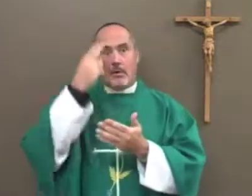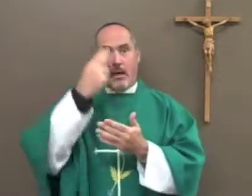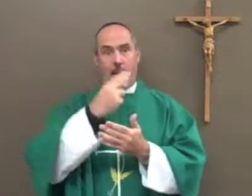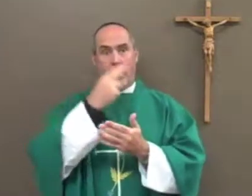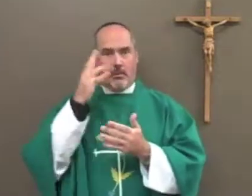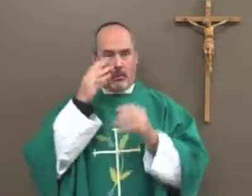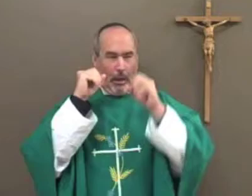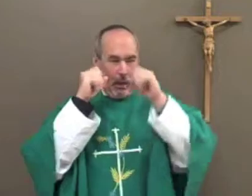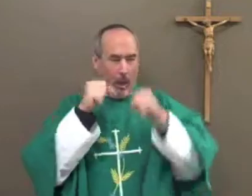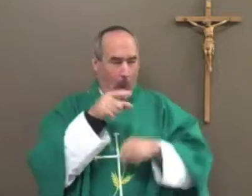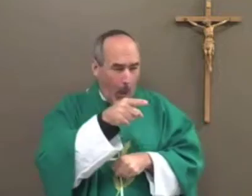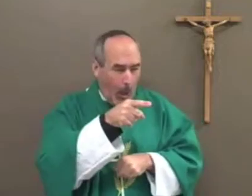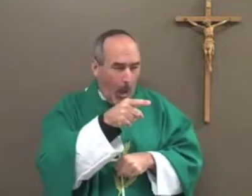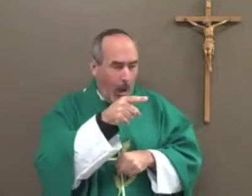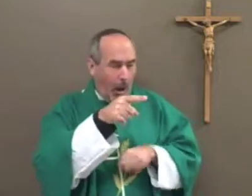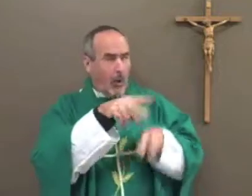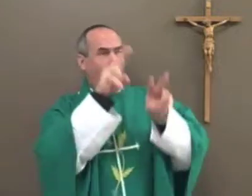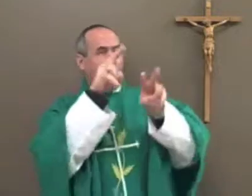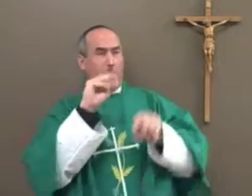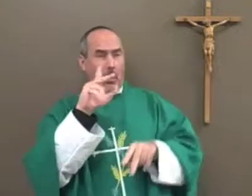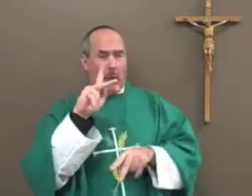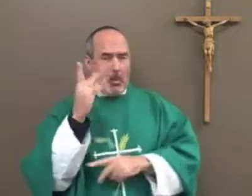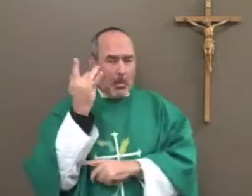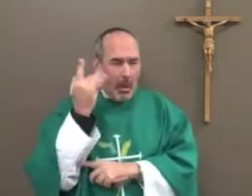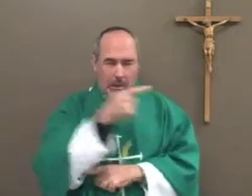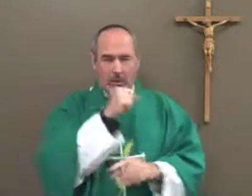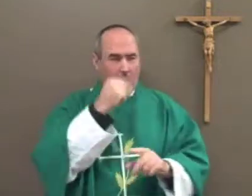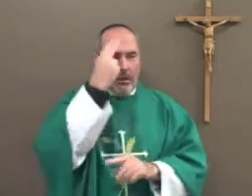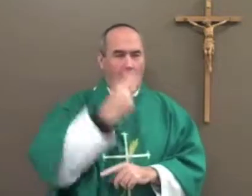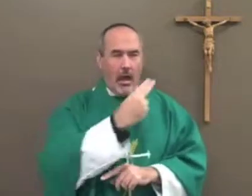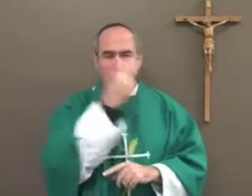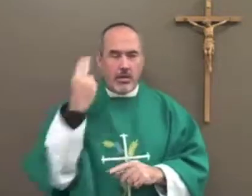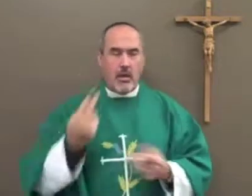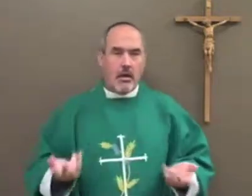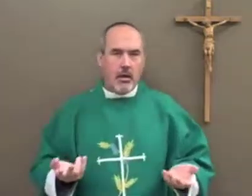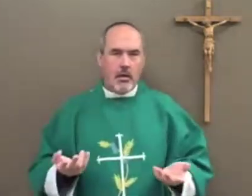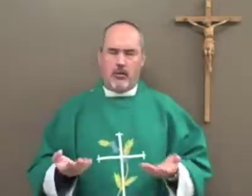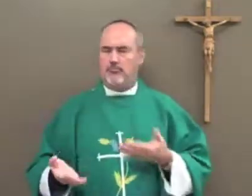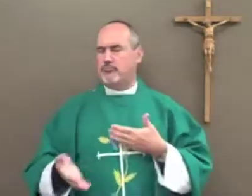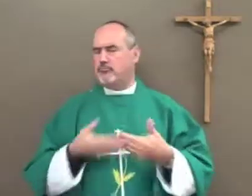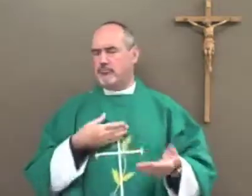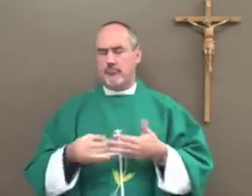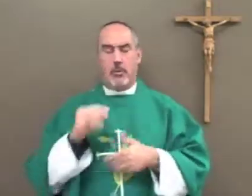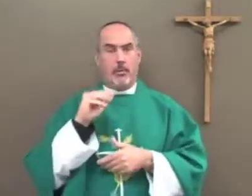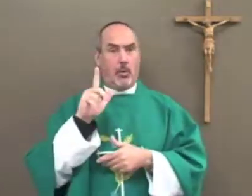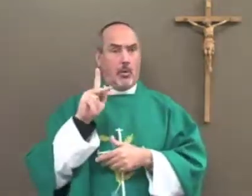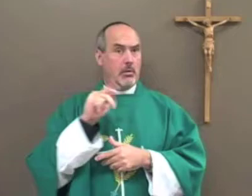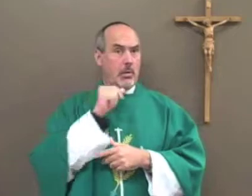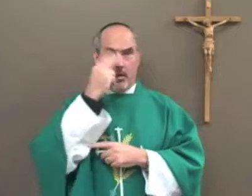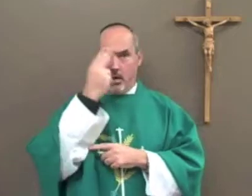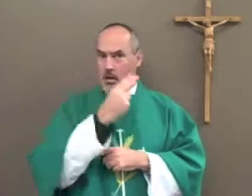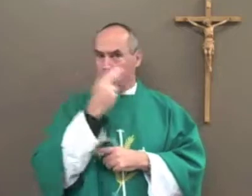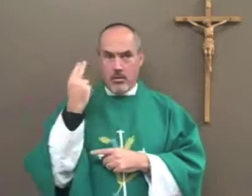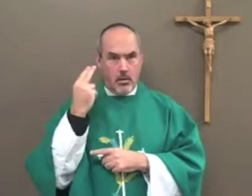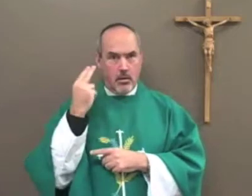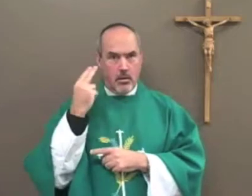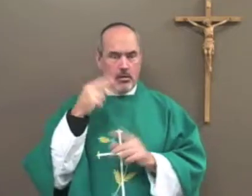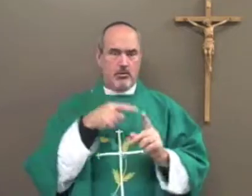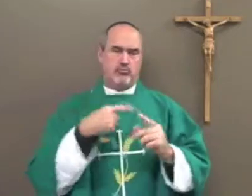And I know there are a lot of Catholics that are surprised that I would look up to Martin Luther King because he's not even a Catholic. And that's true,